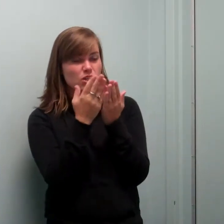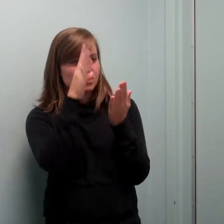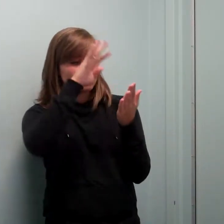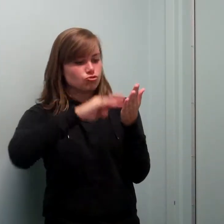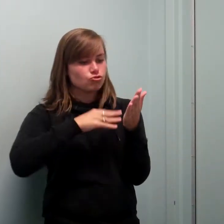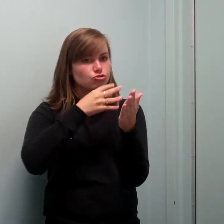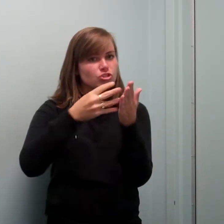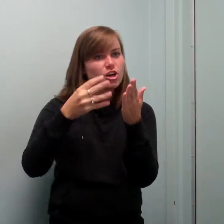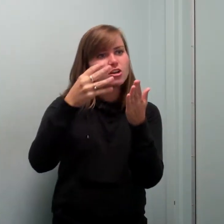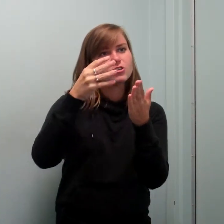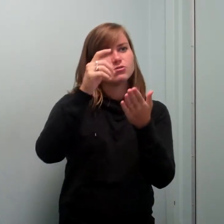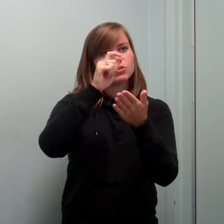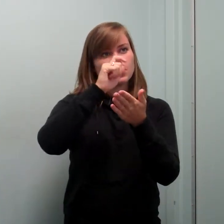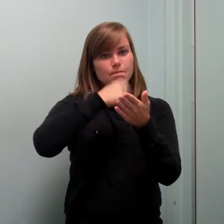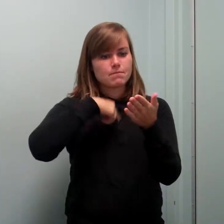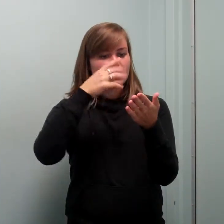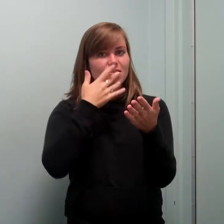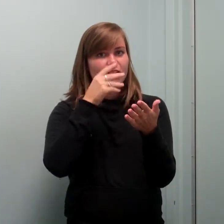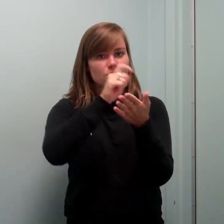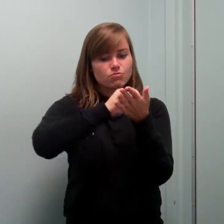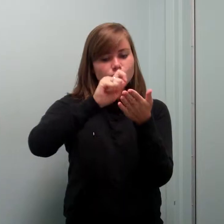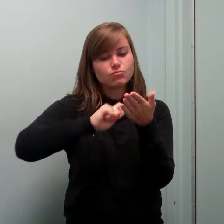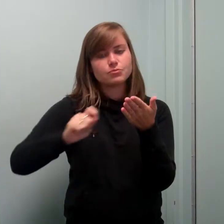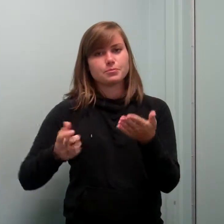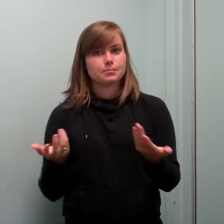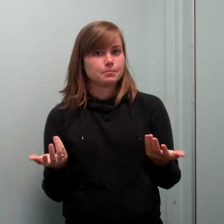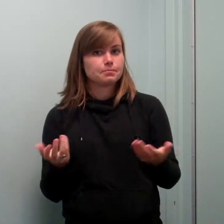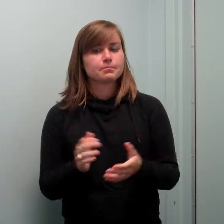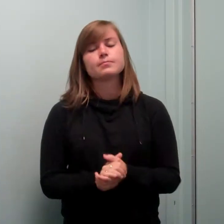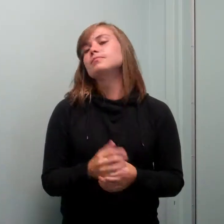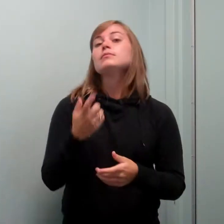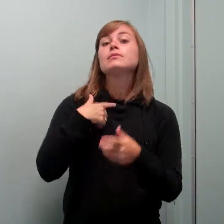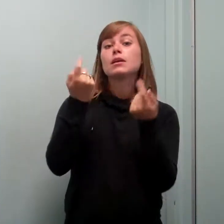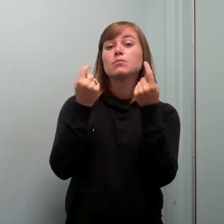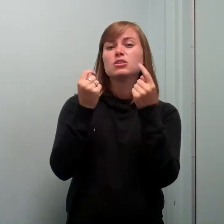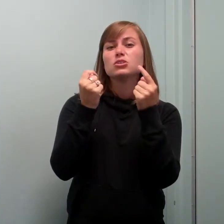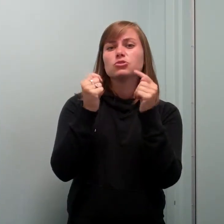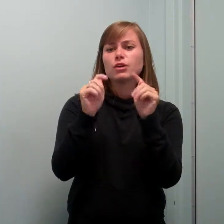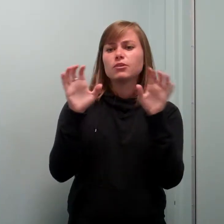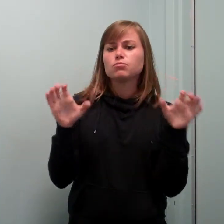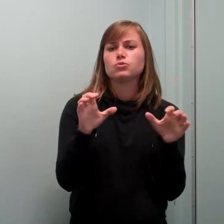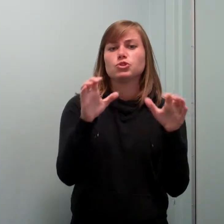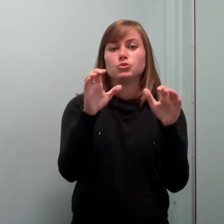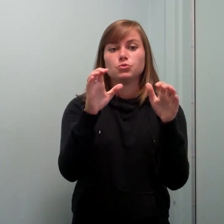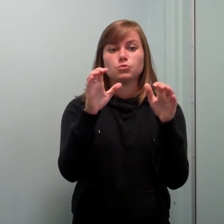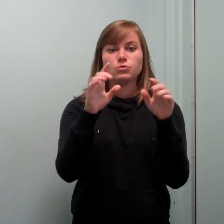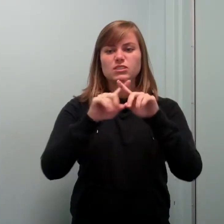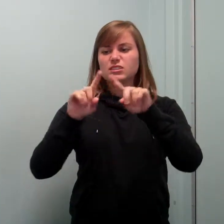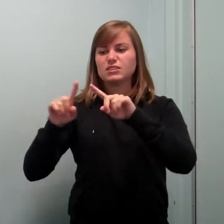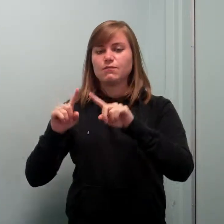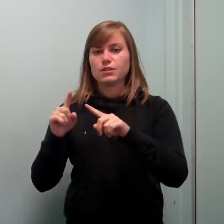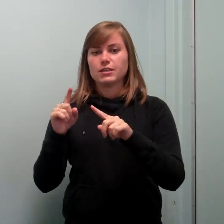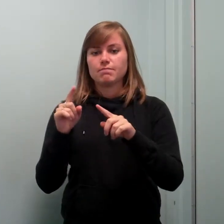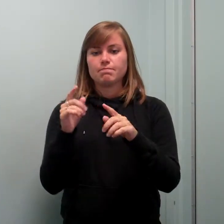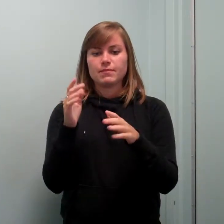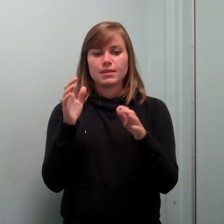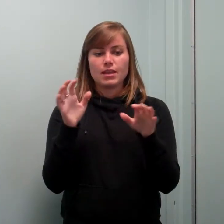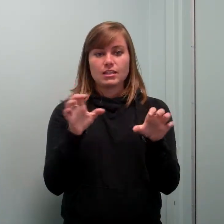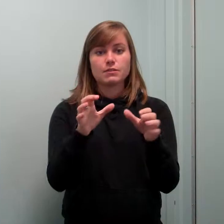color? So I've been trying to learn to do things that are hands-on. I've always liked to draw, so I'm doing